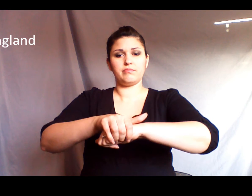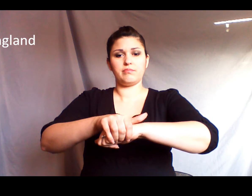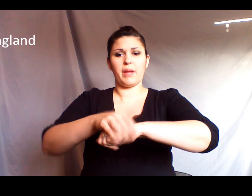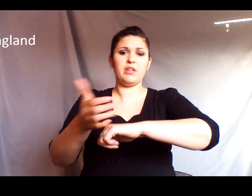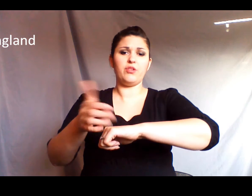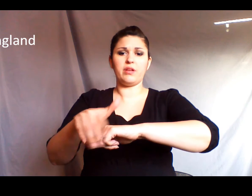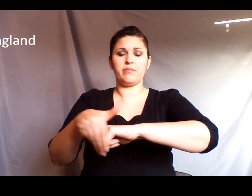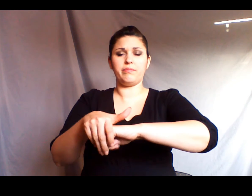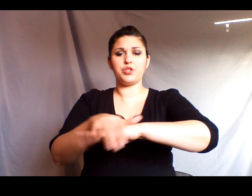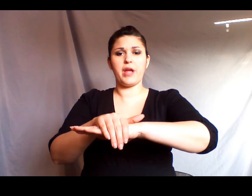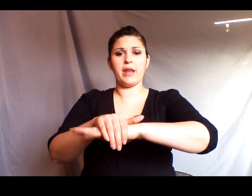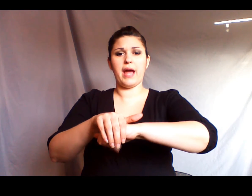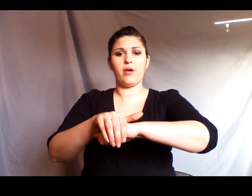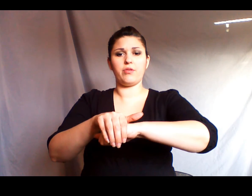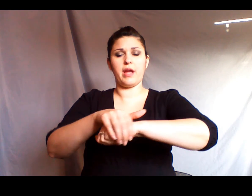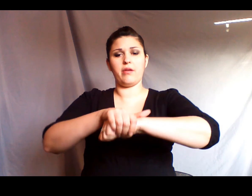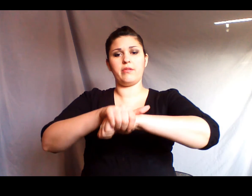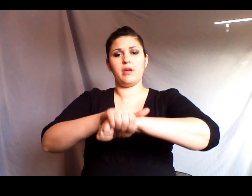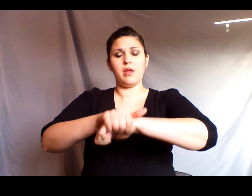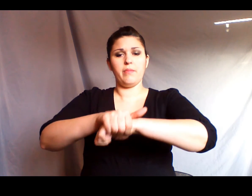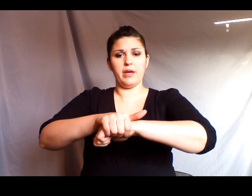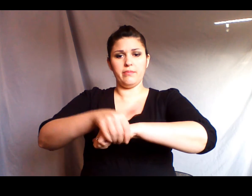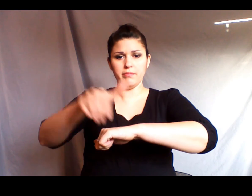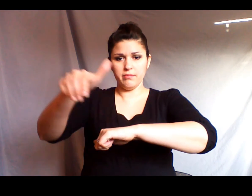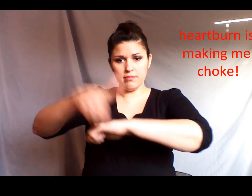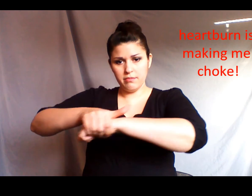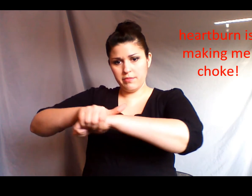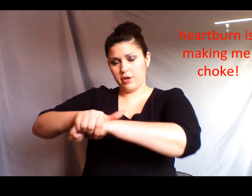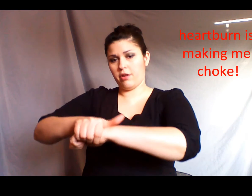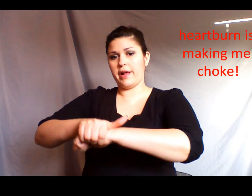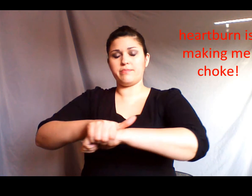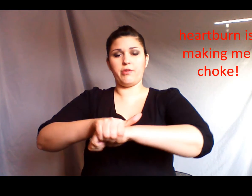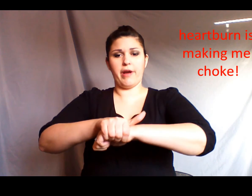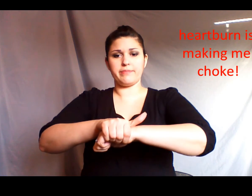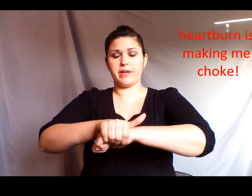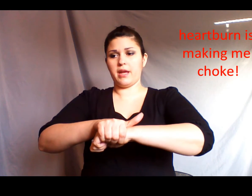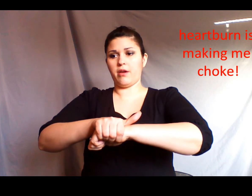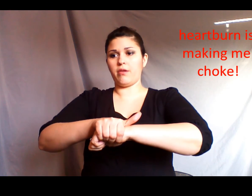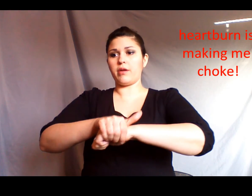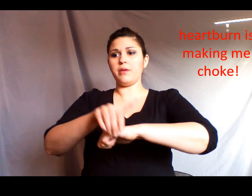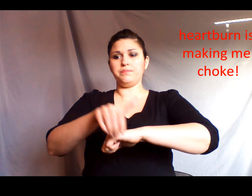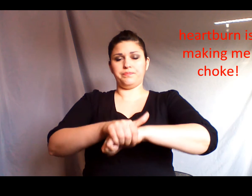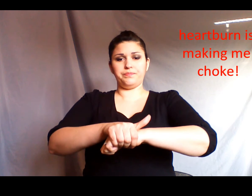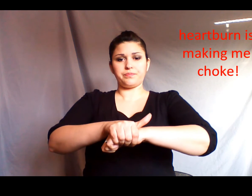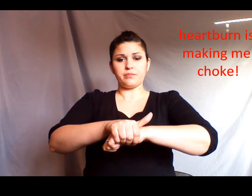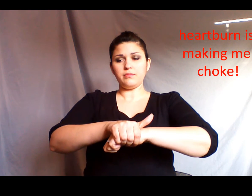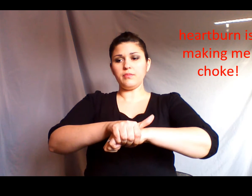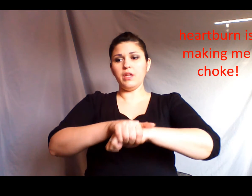I mean, you can put your hand out or down, but you're grasping it here, okay?